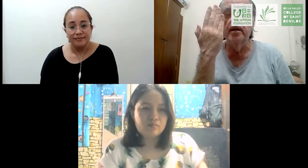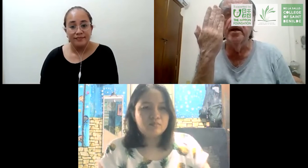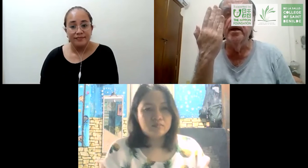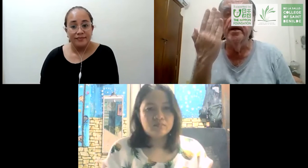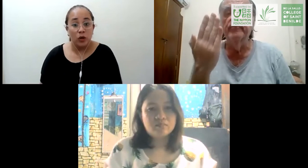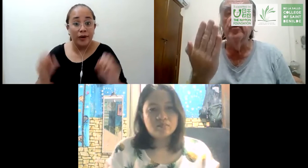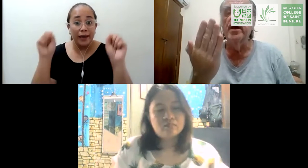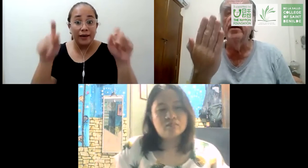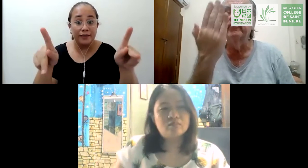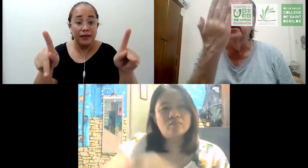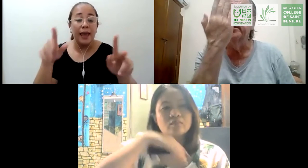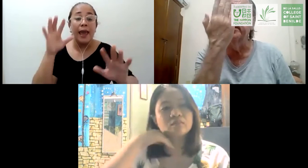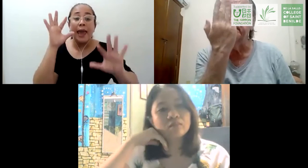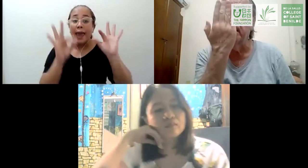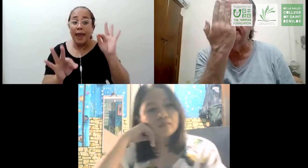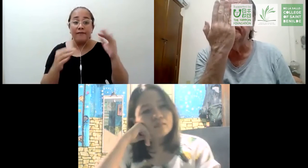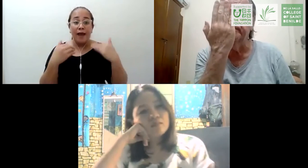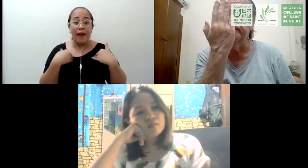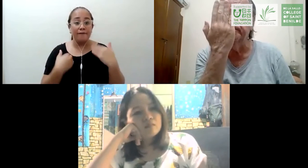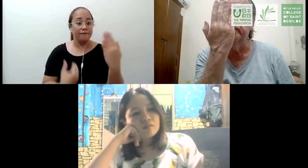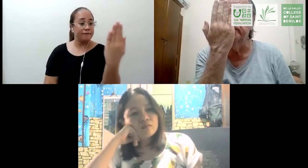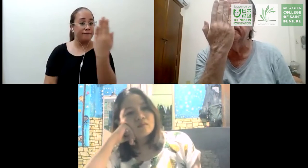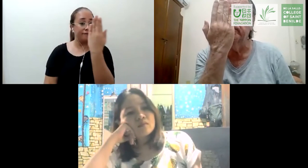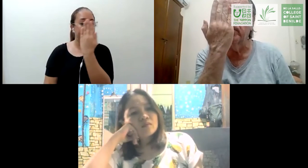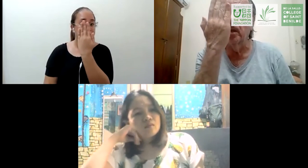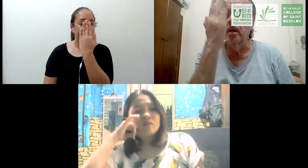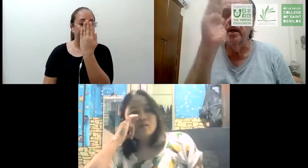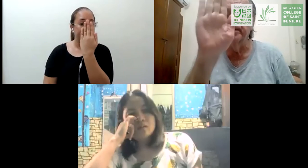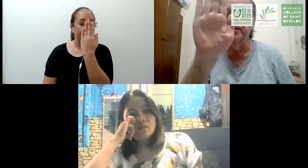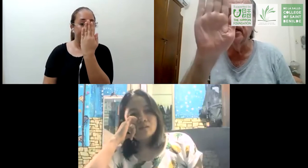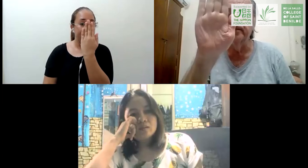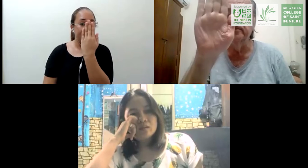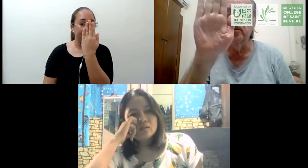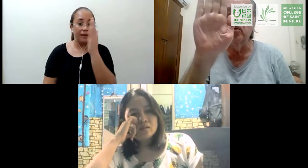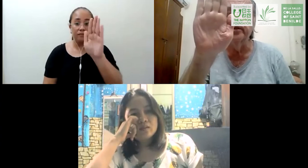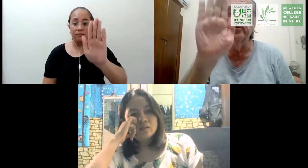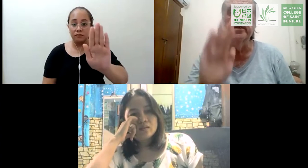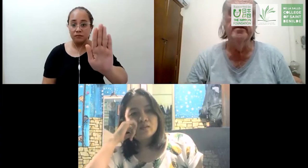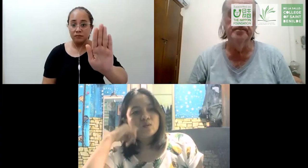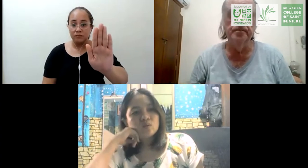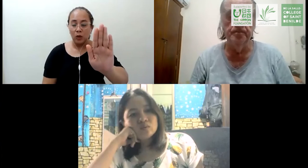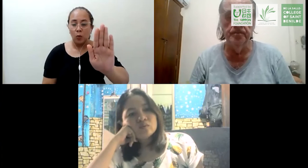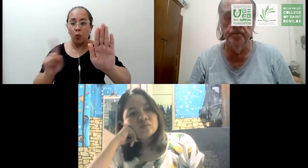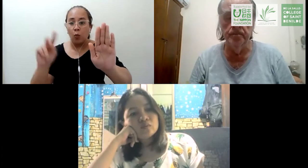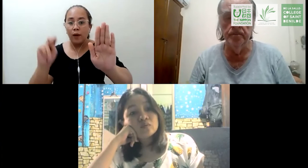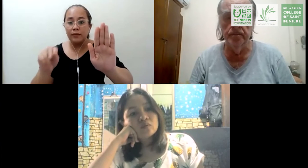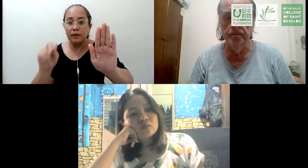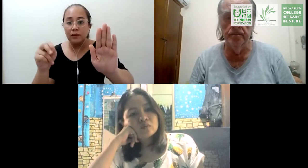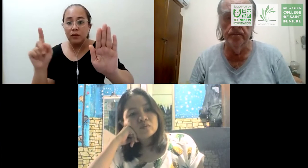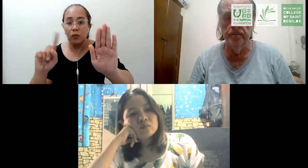Okay. If you have this sign and this sign, what do you need?